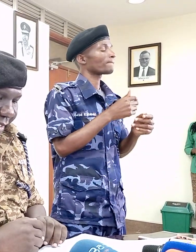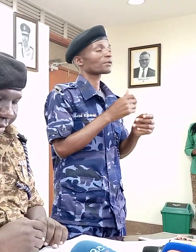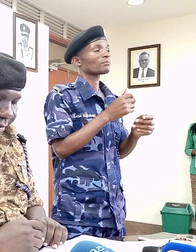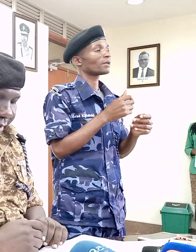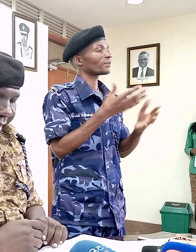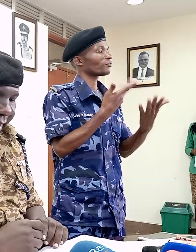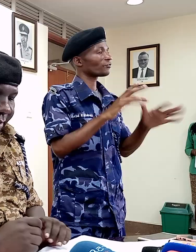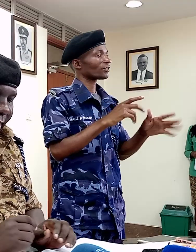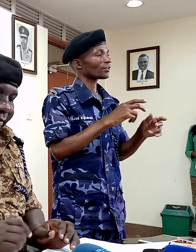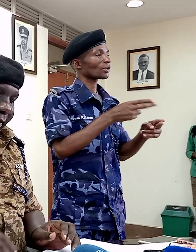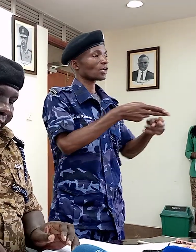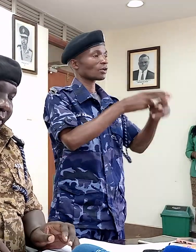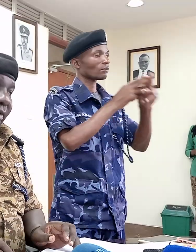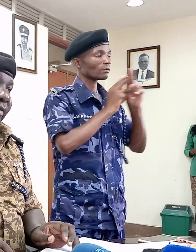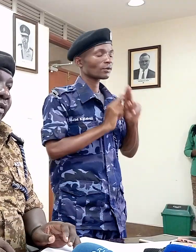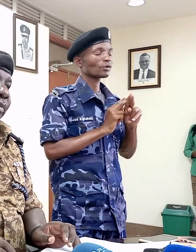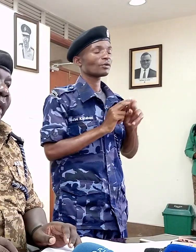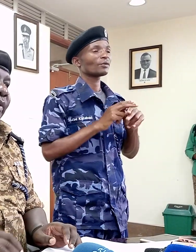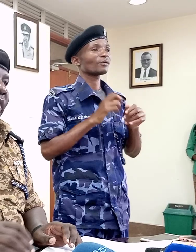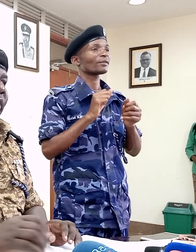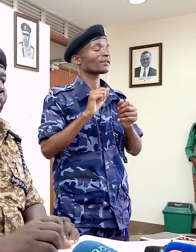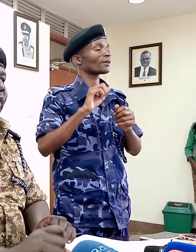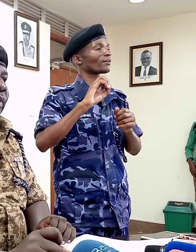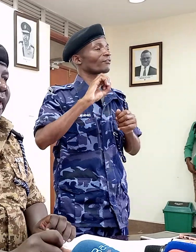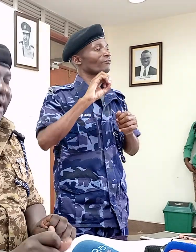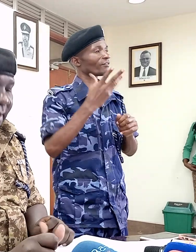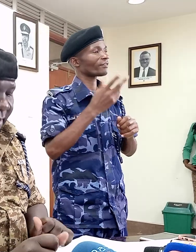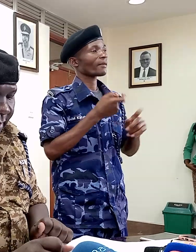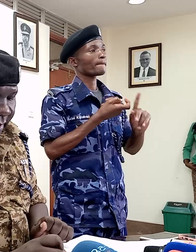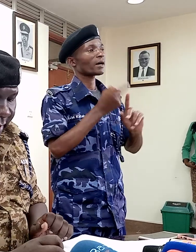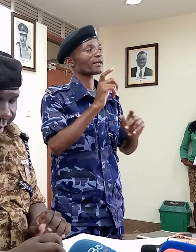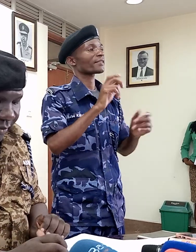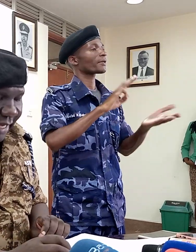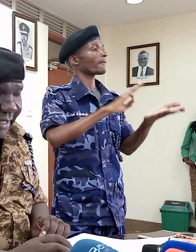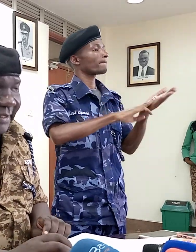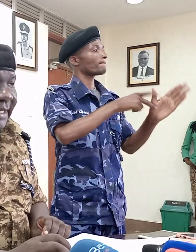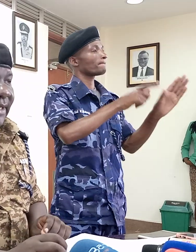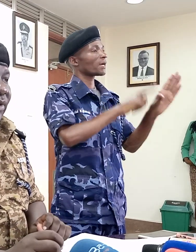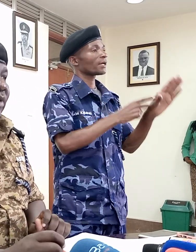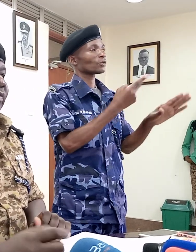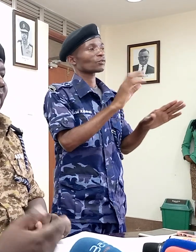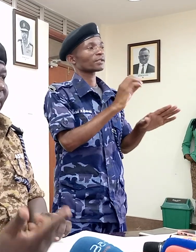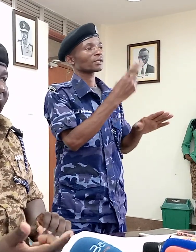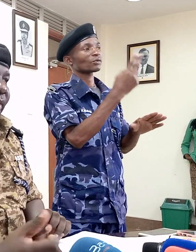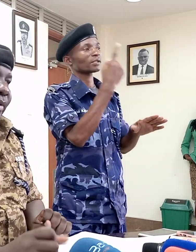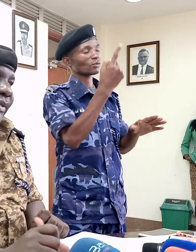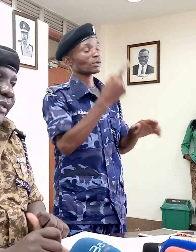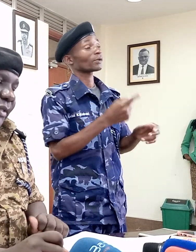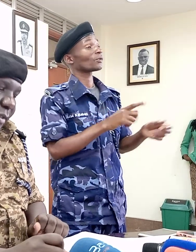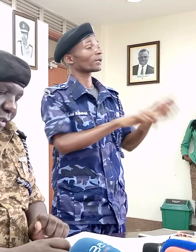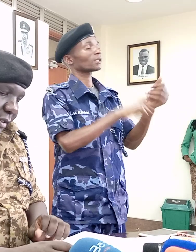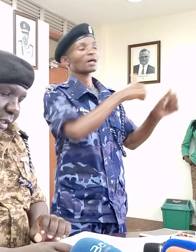complete that loan, again on the 5th of May 2021, he acquired a second loan of 1